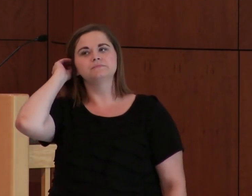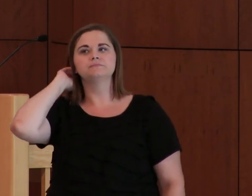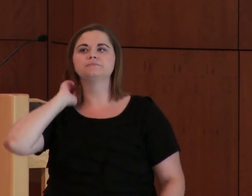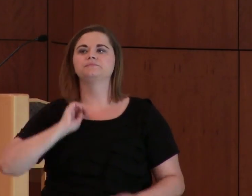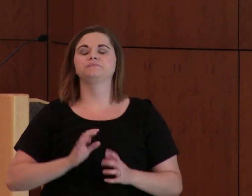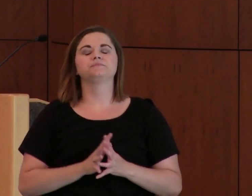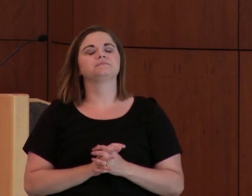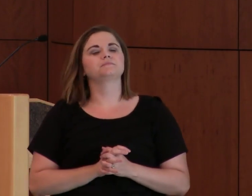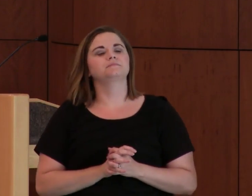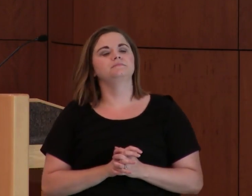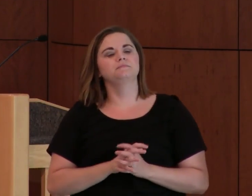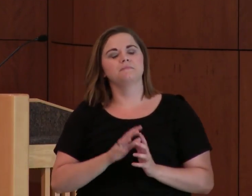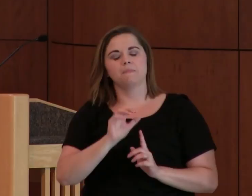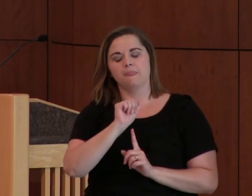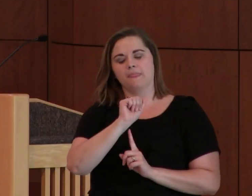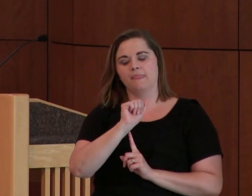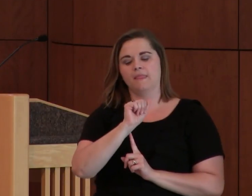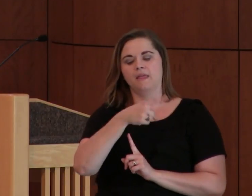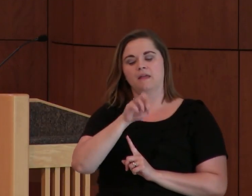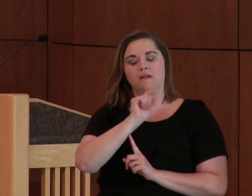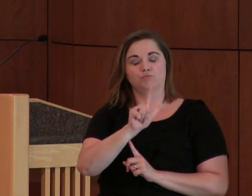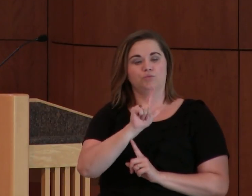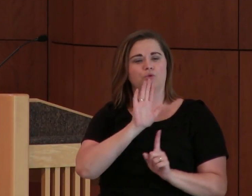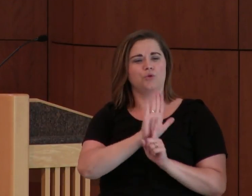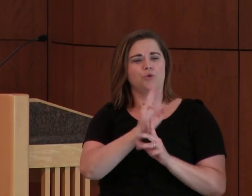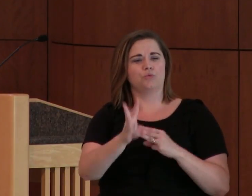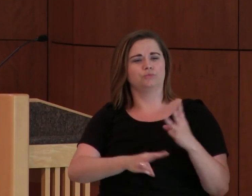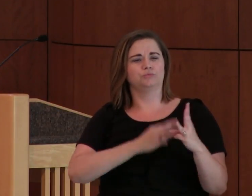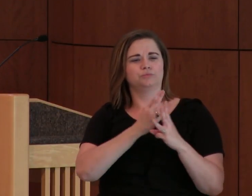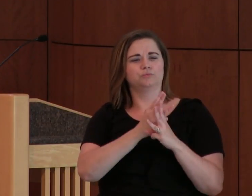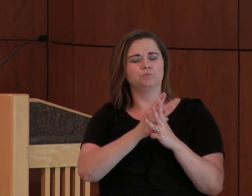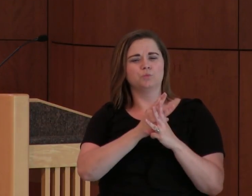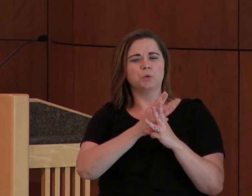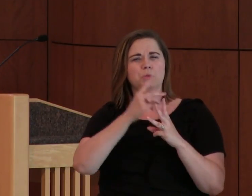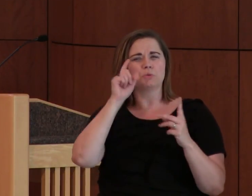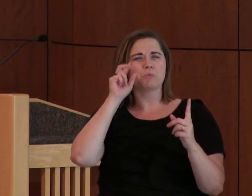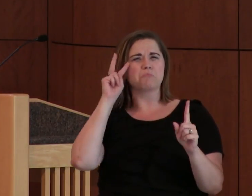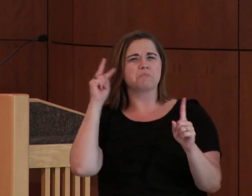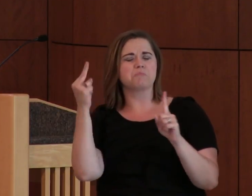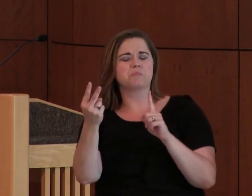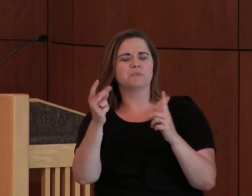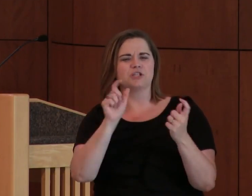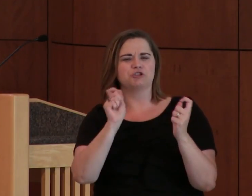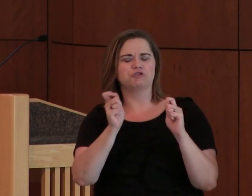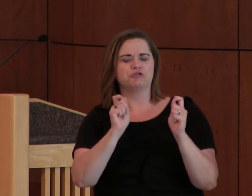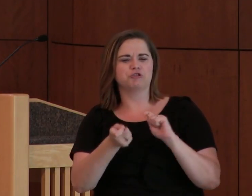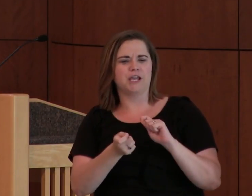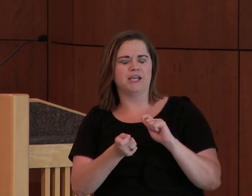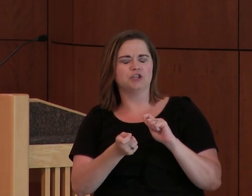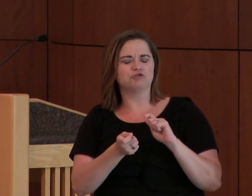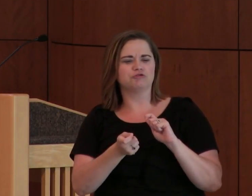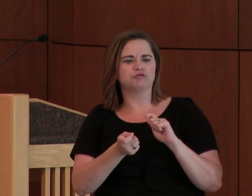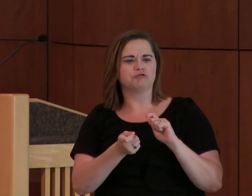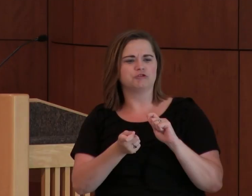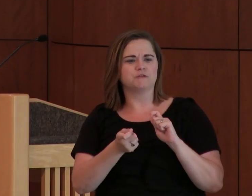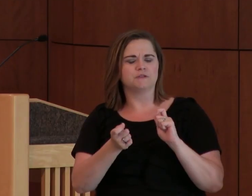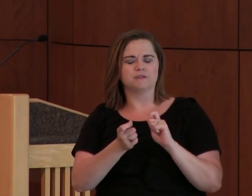But April's world began to change with all of these encounters and interactions with Laura. And in the end, it was April